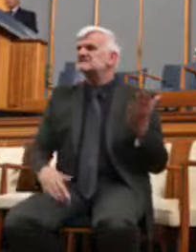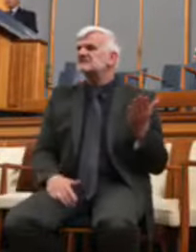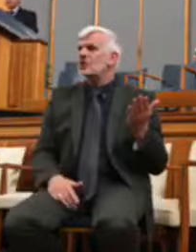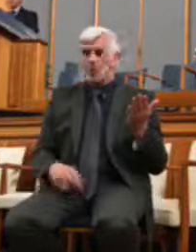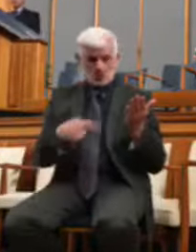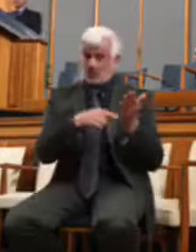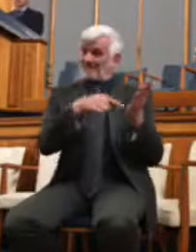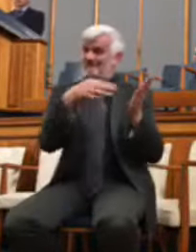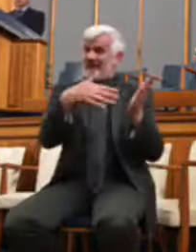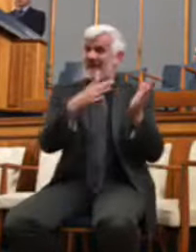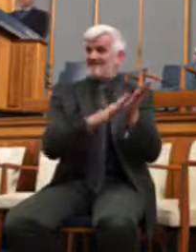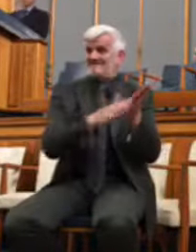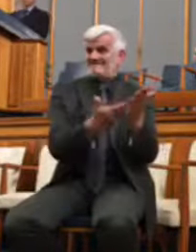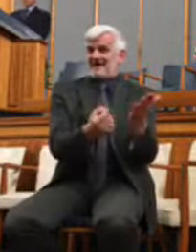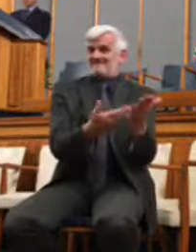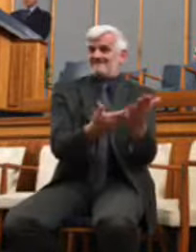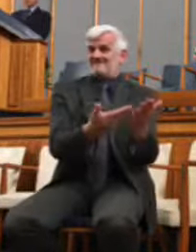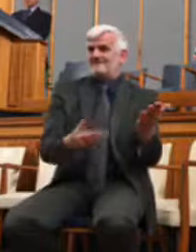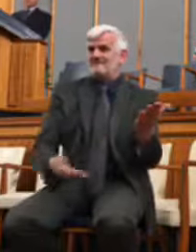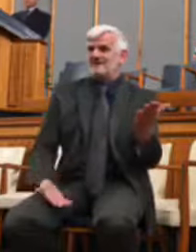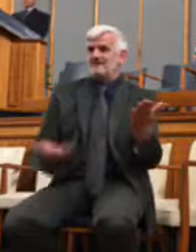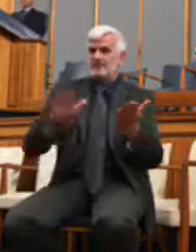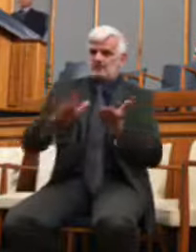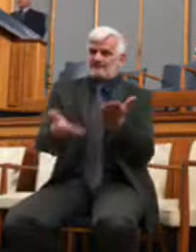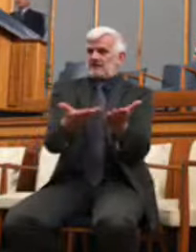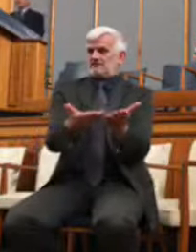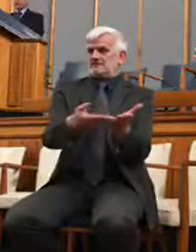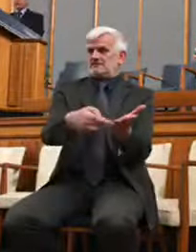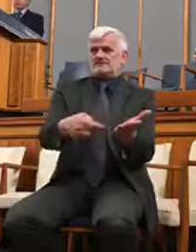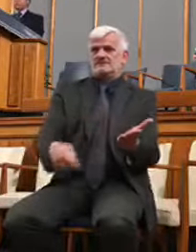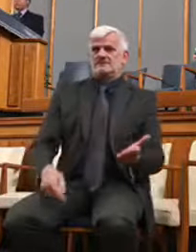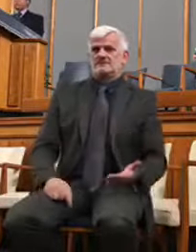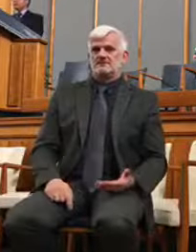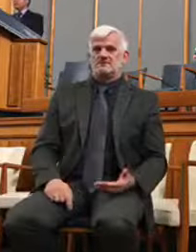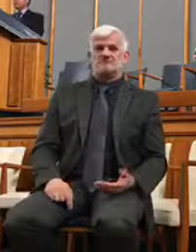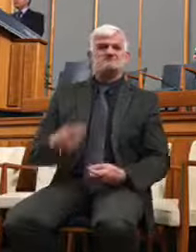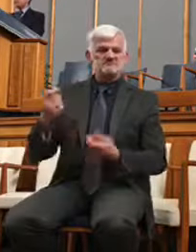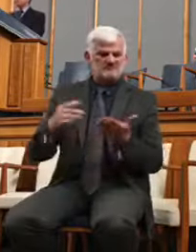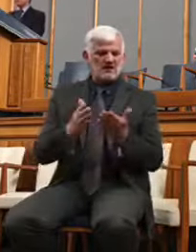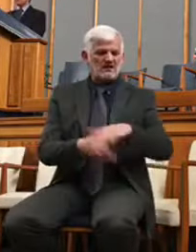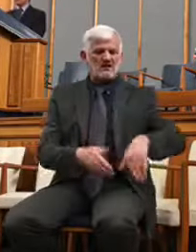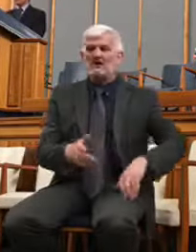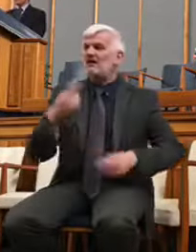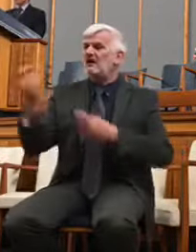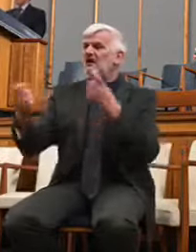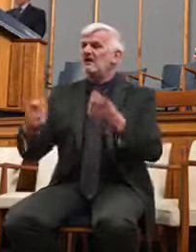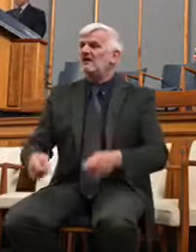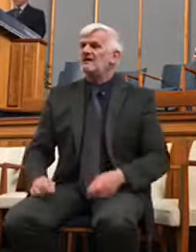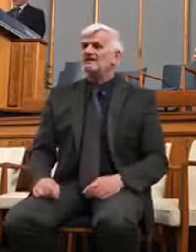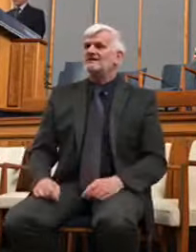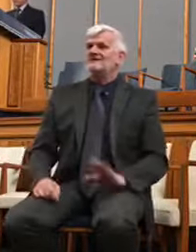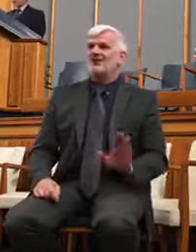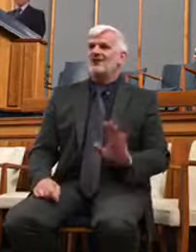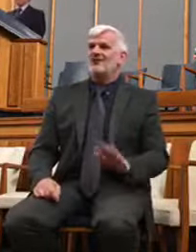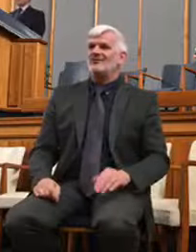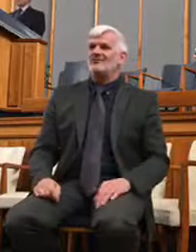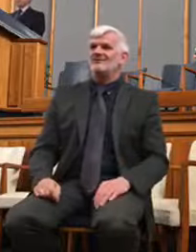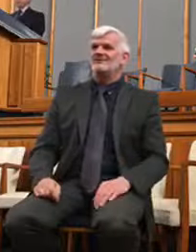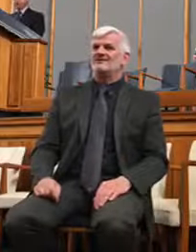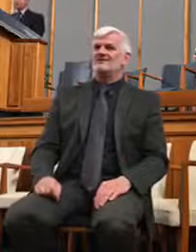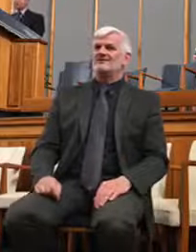We have it. It is here, revealed. There is nothing more to come. Please don't wait for better days. This is the